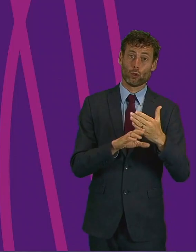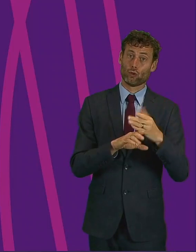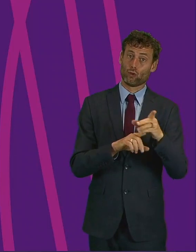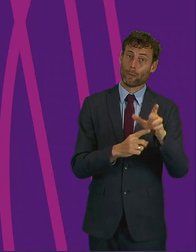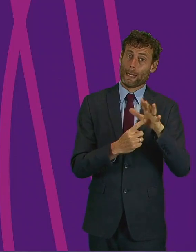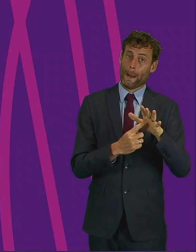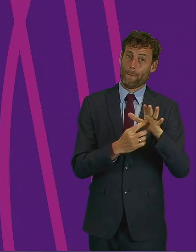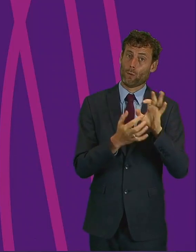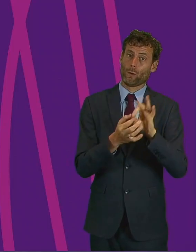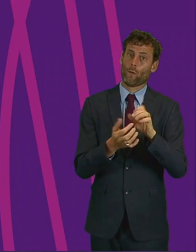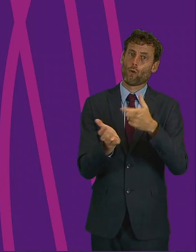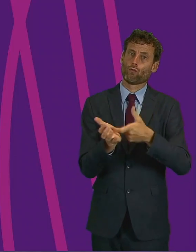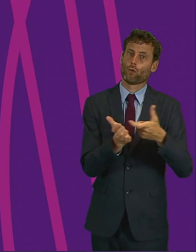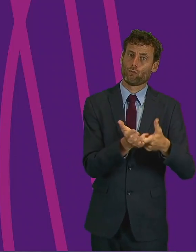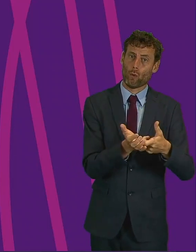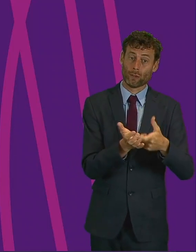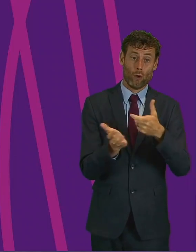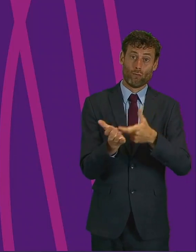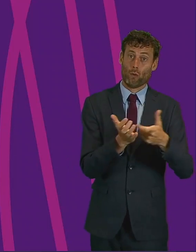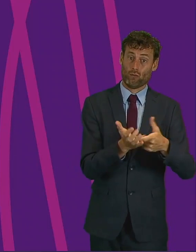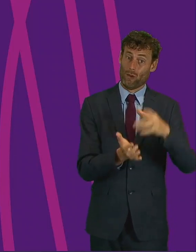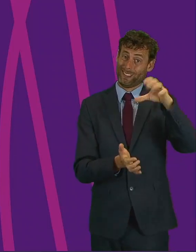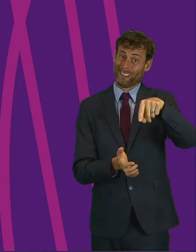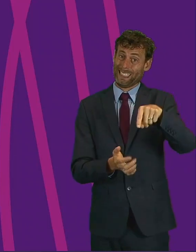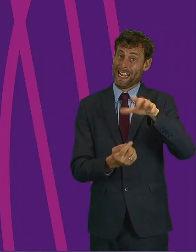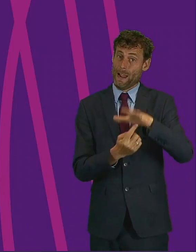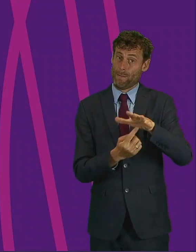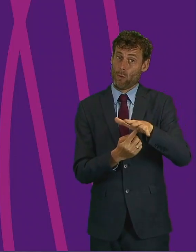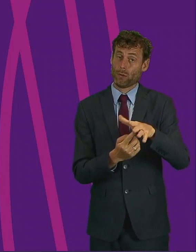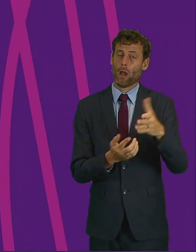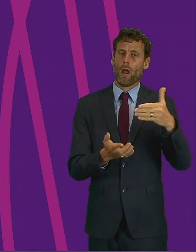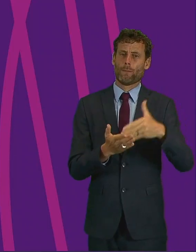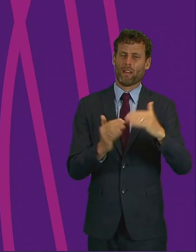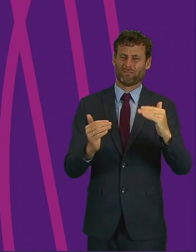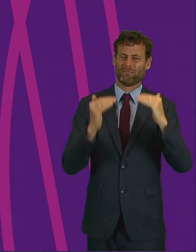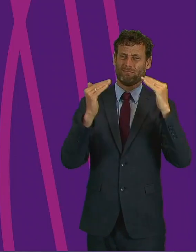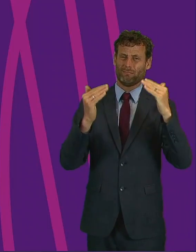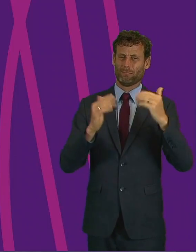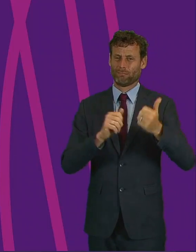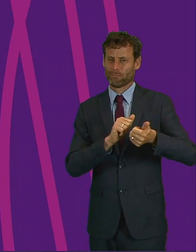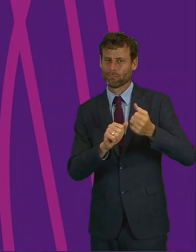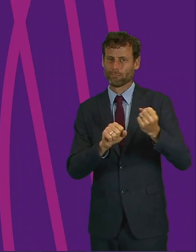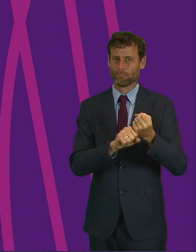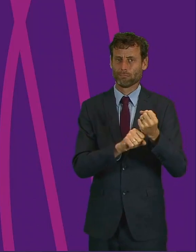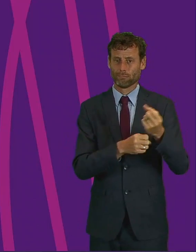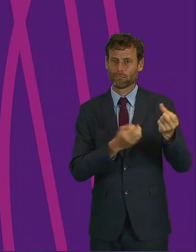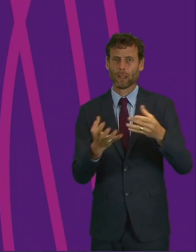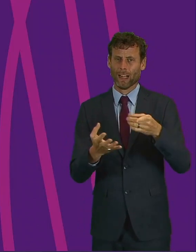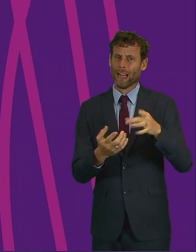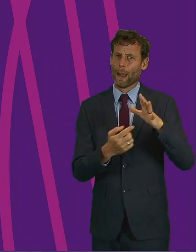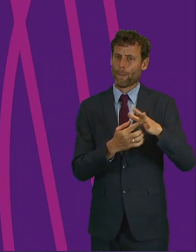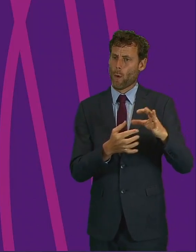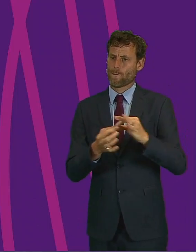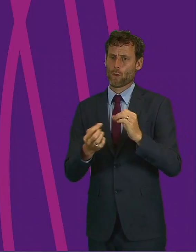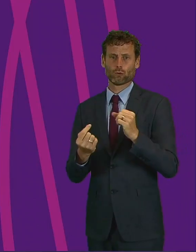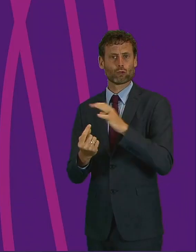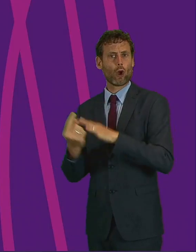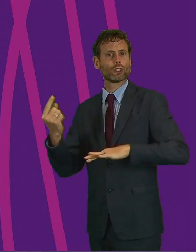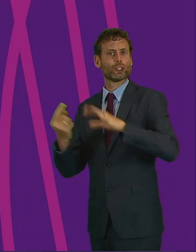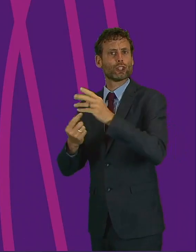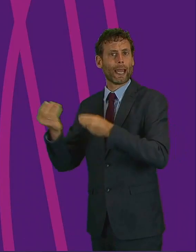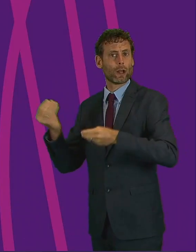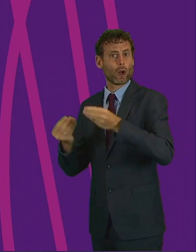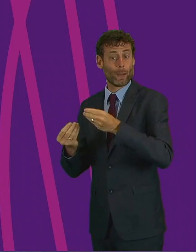the Rolls-Royce facility is important, and of course advanced manufacturing is very important in terms of the Scottish economy now and in the